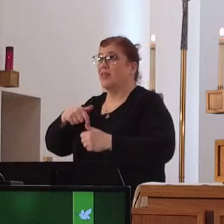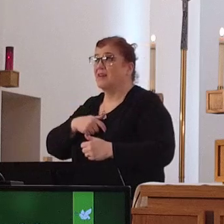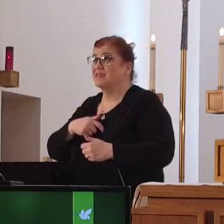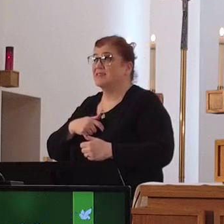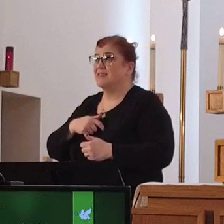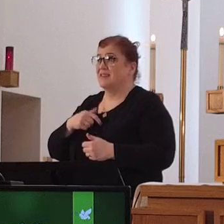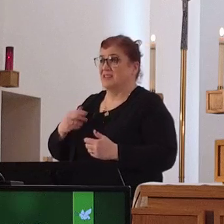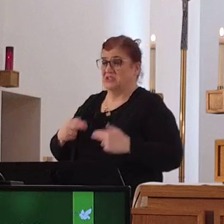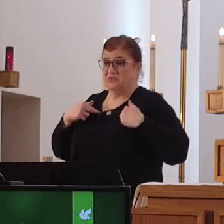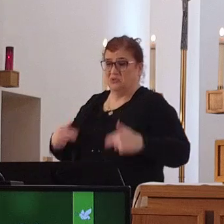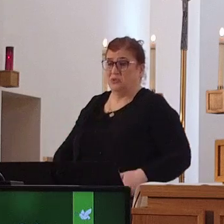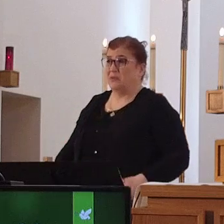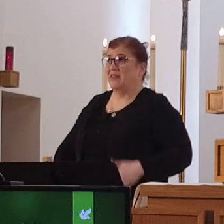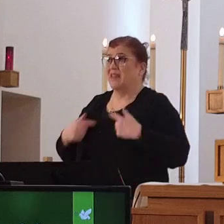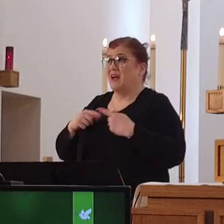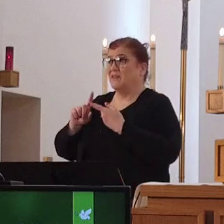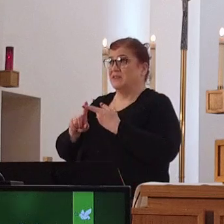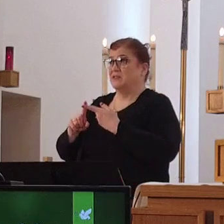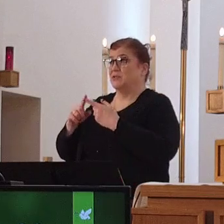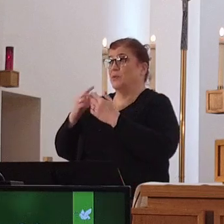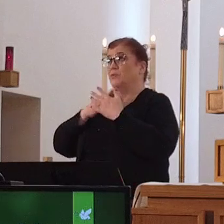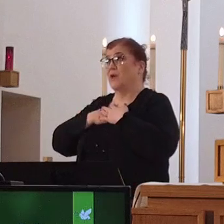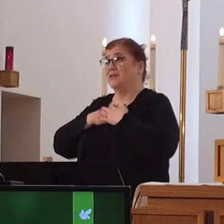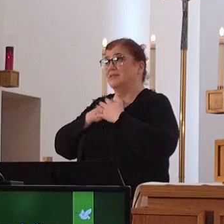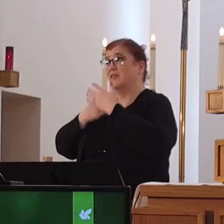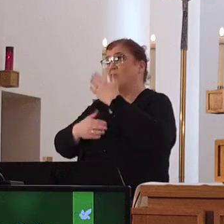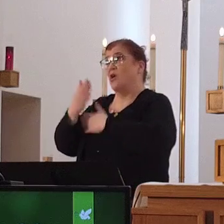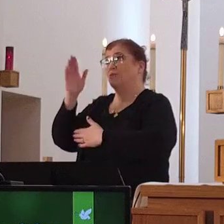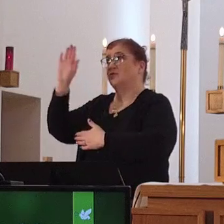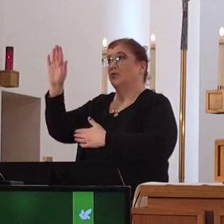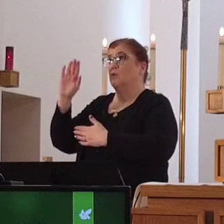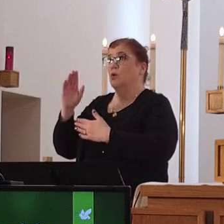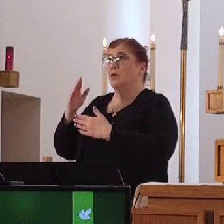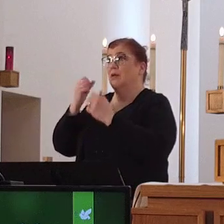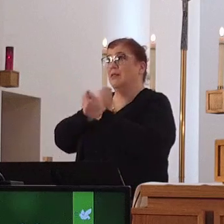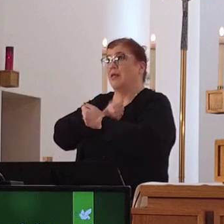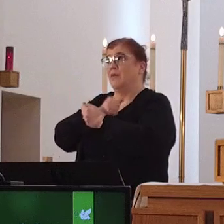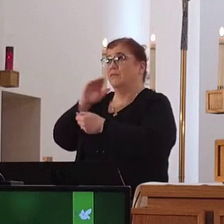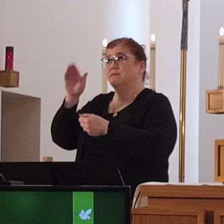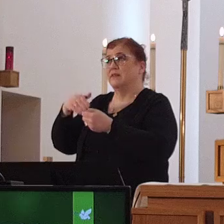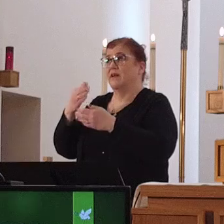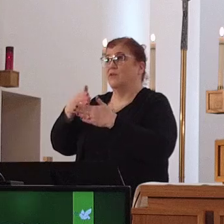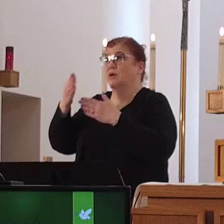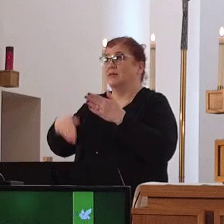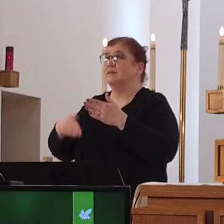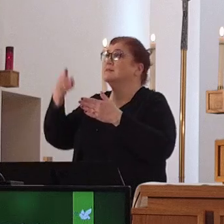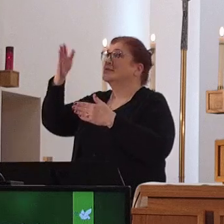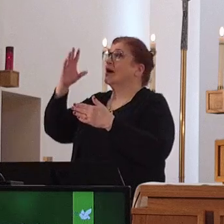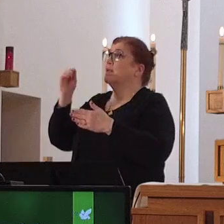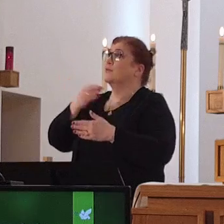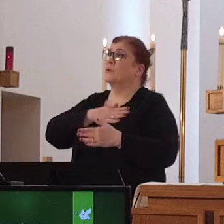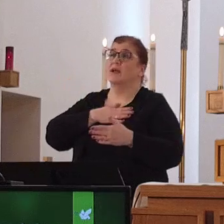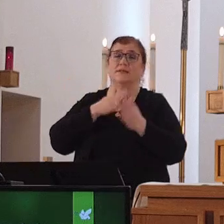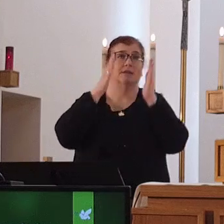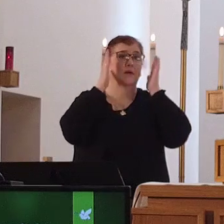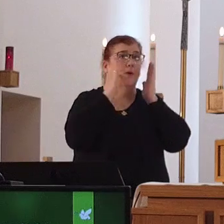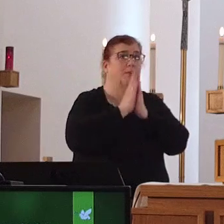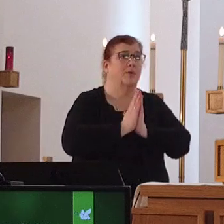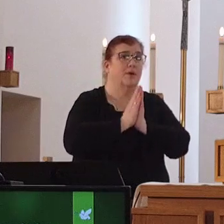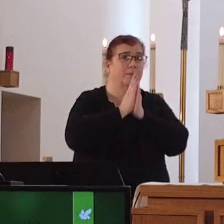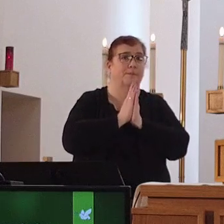mortal life until we rest in the arms of your never-ending love. God of grace, hear our